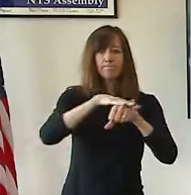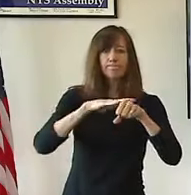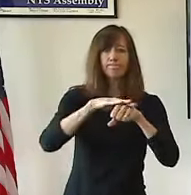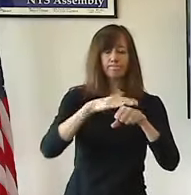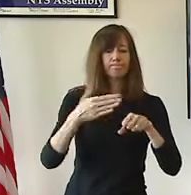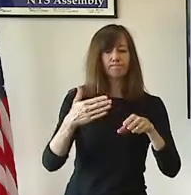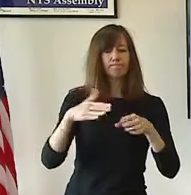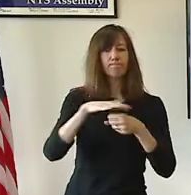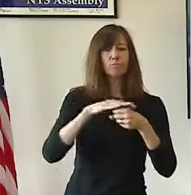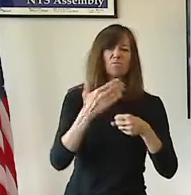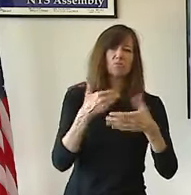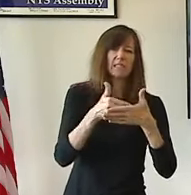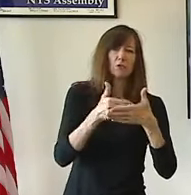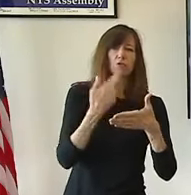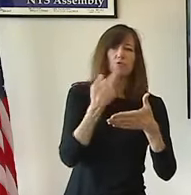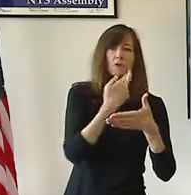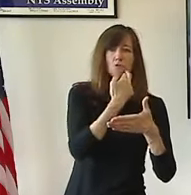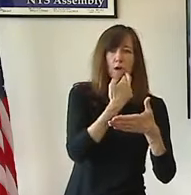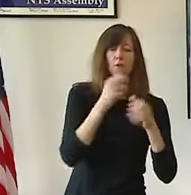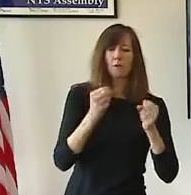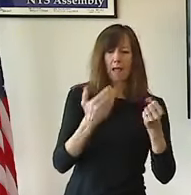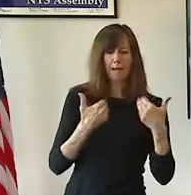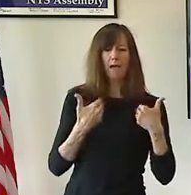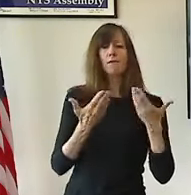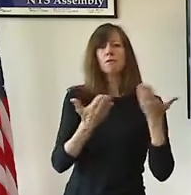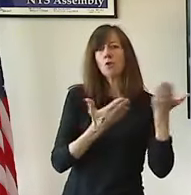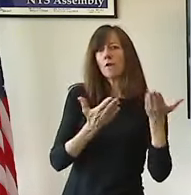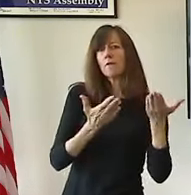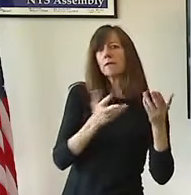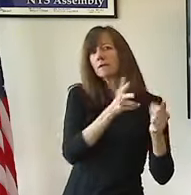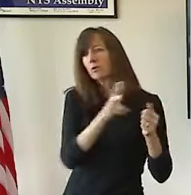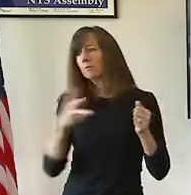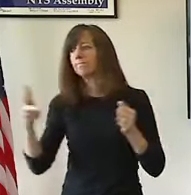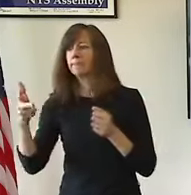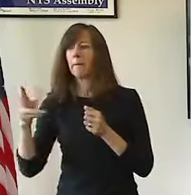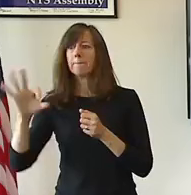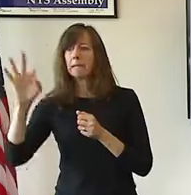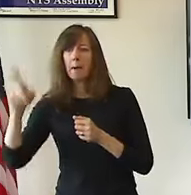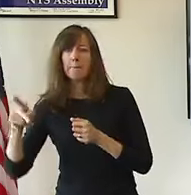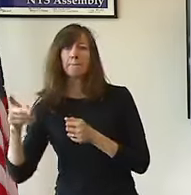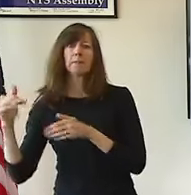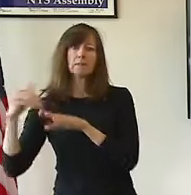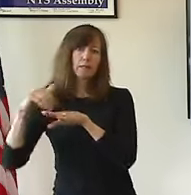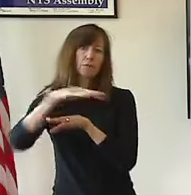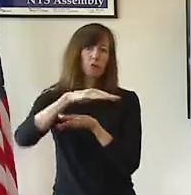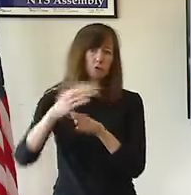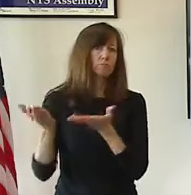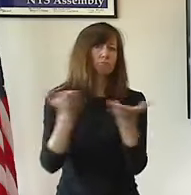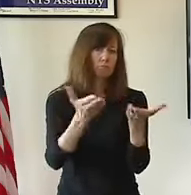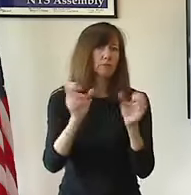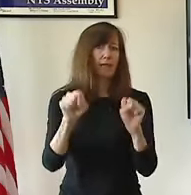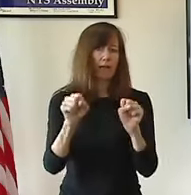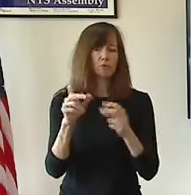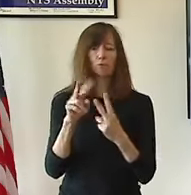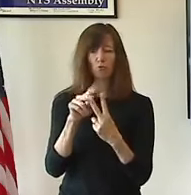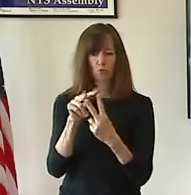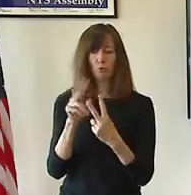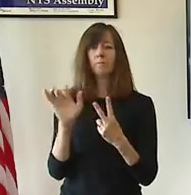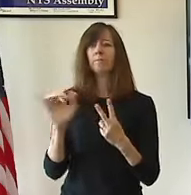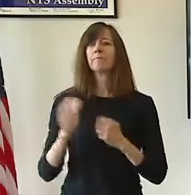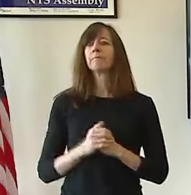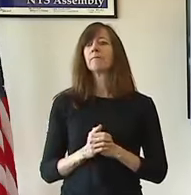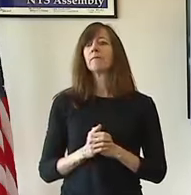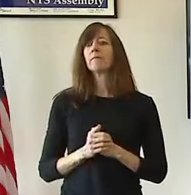said, service. You can still do curbside and delivery. We've talked a little bit about what restaurants are able